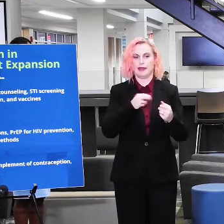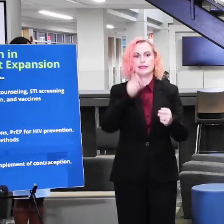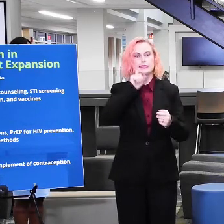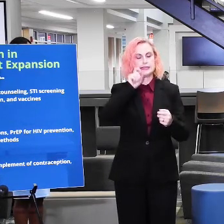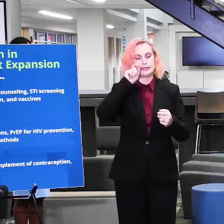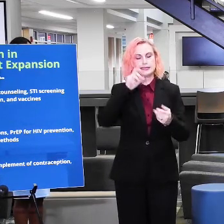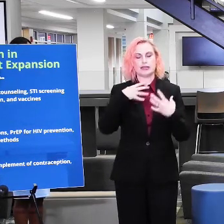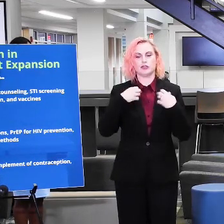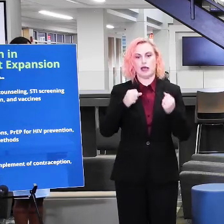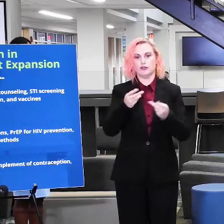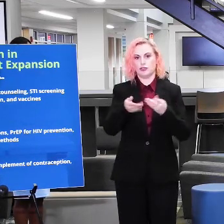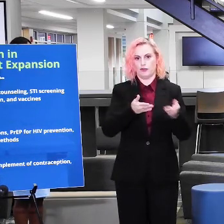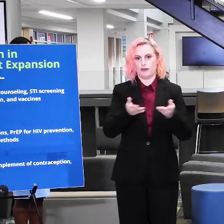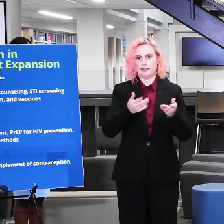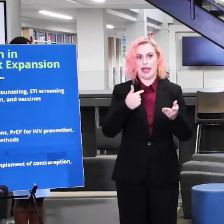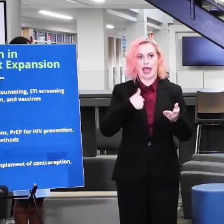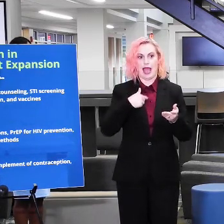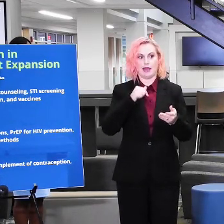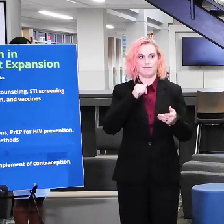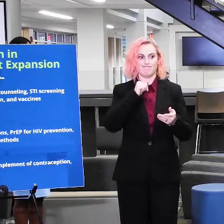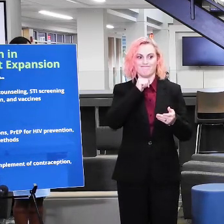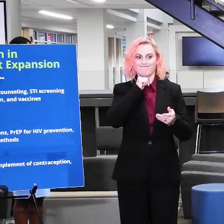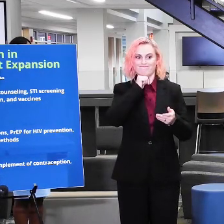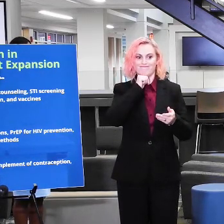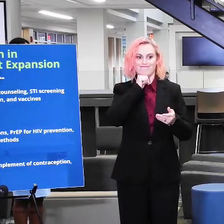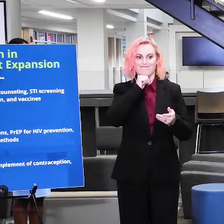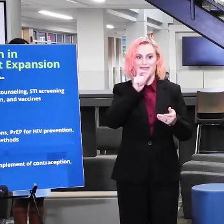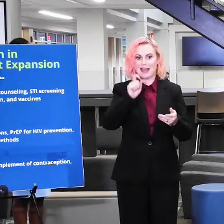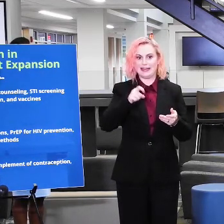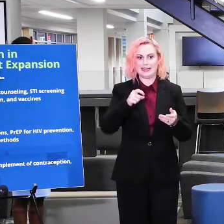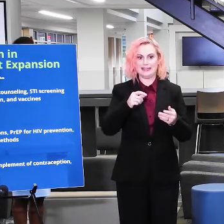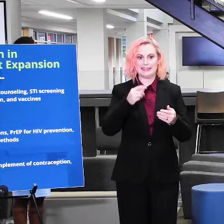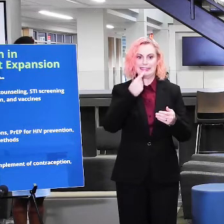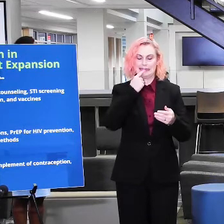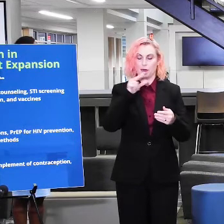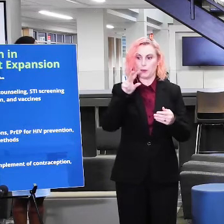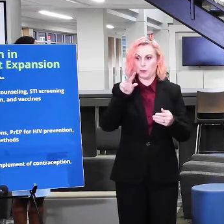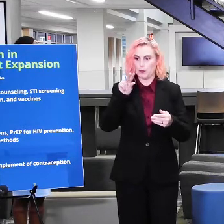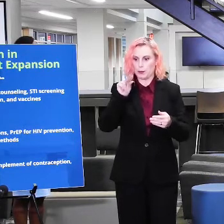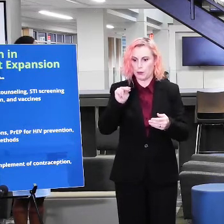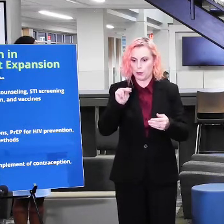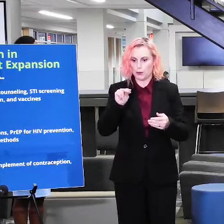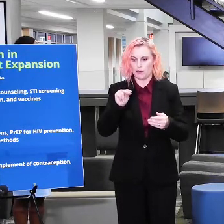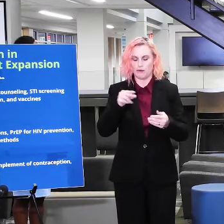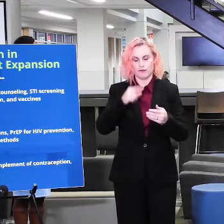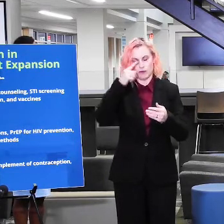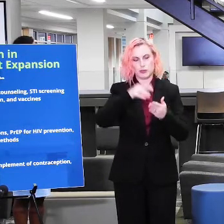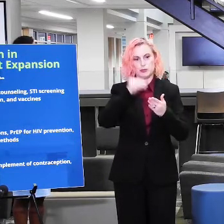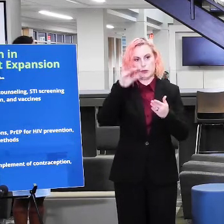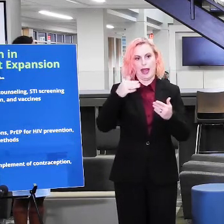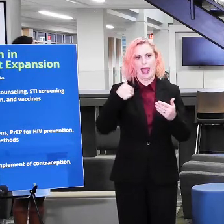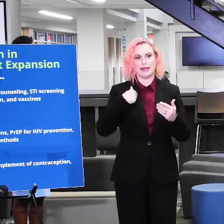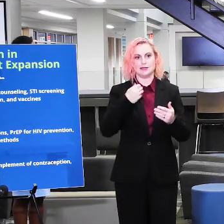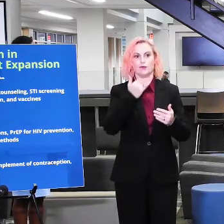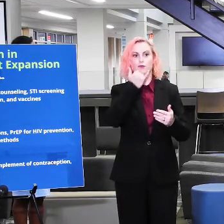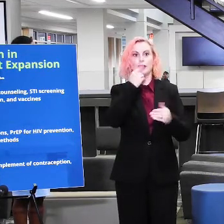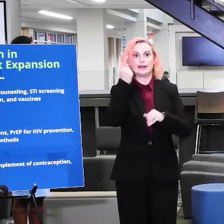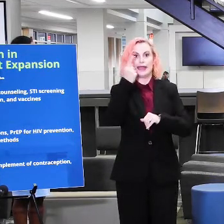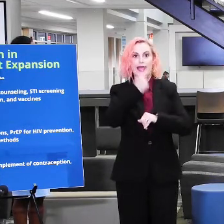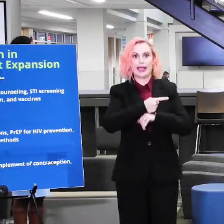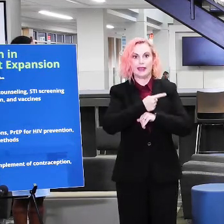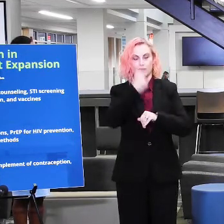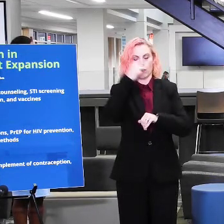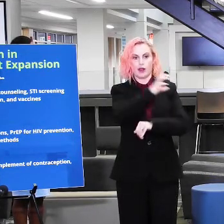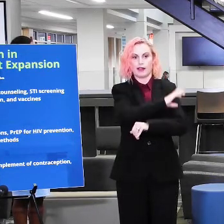services, I will no longer have to turn students away who got the wrong date, who showed